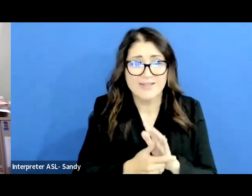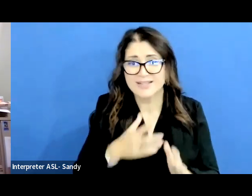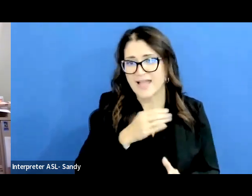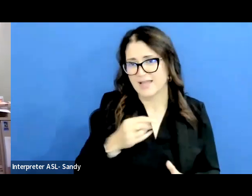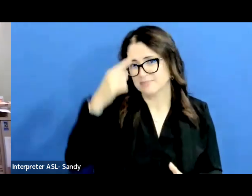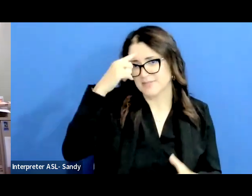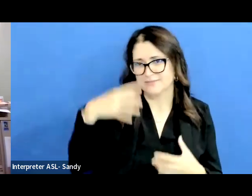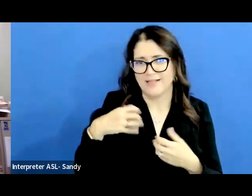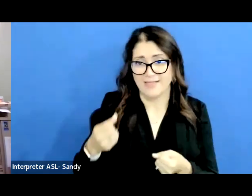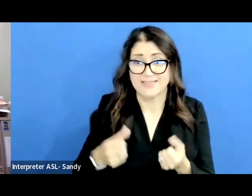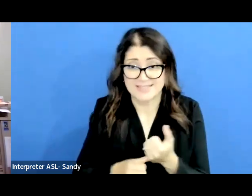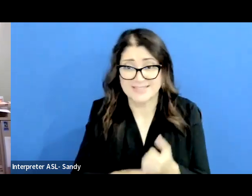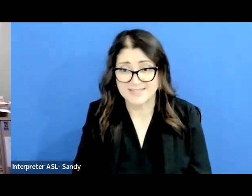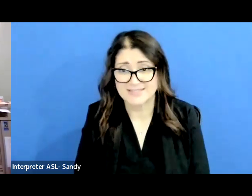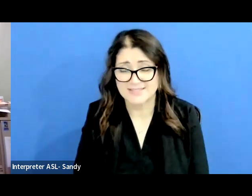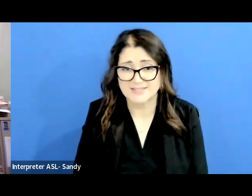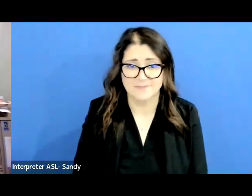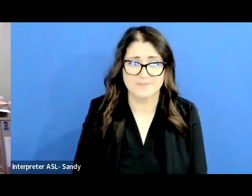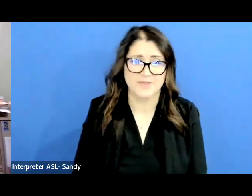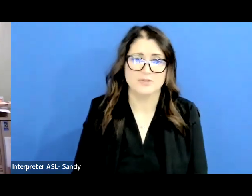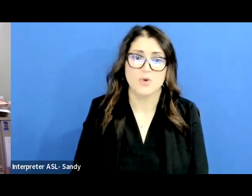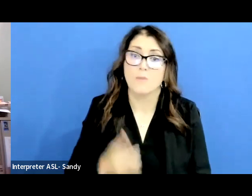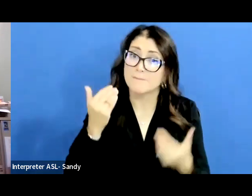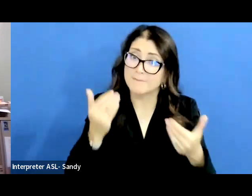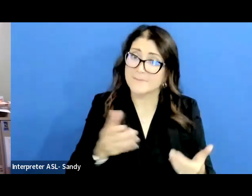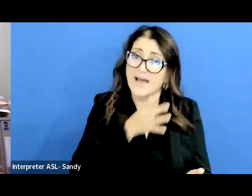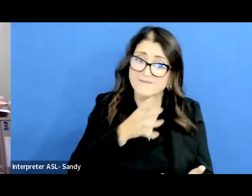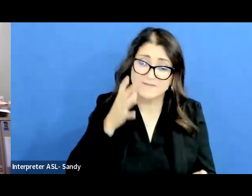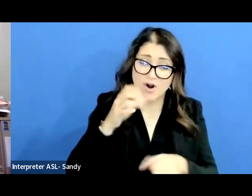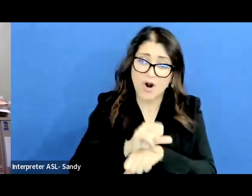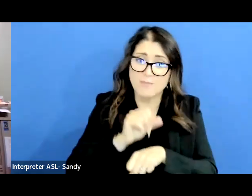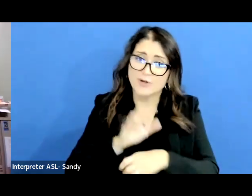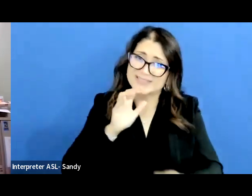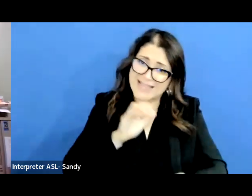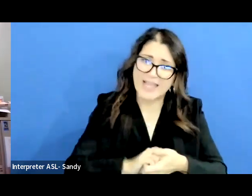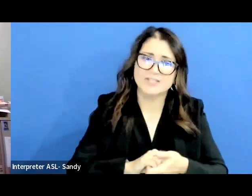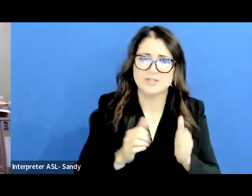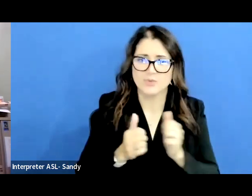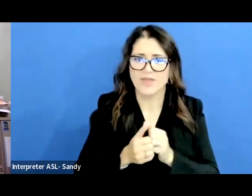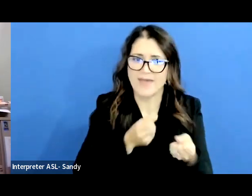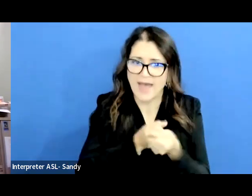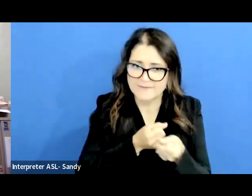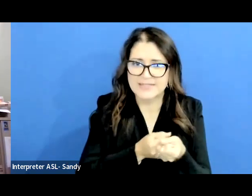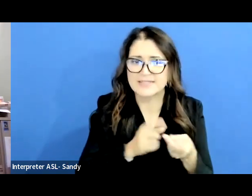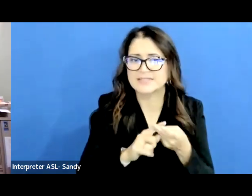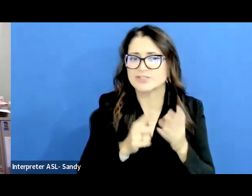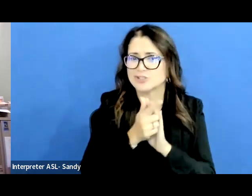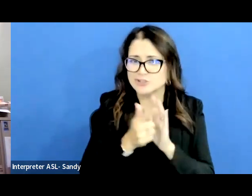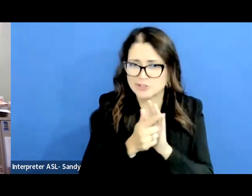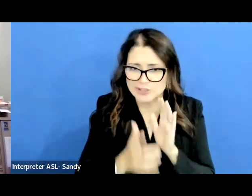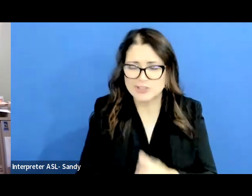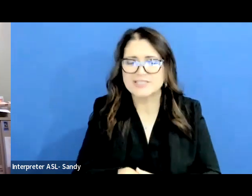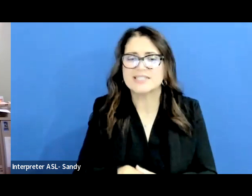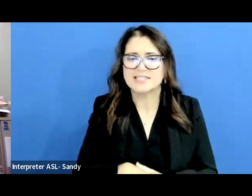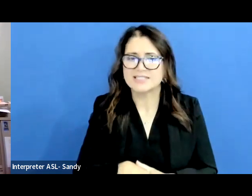worker advocates, attorneys, and immigrant-based organizations, disability advocates really